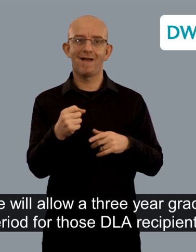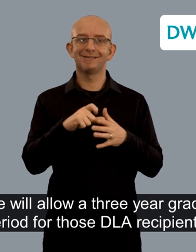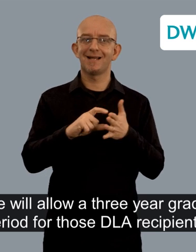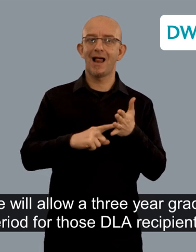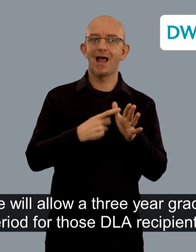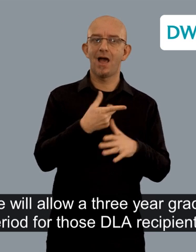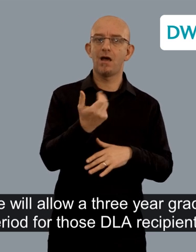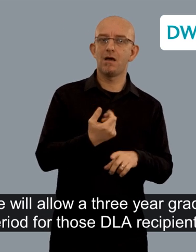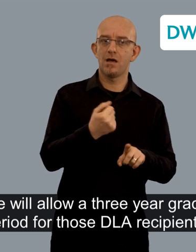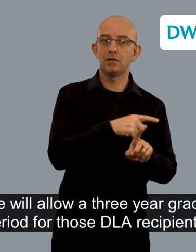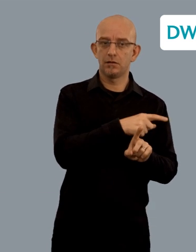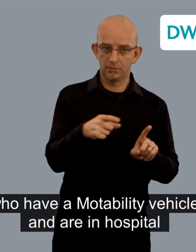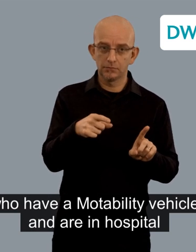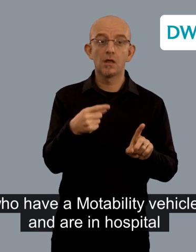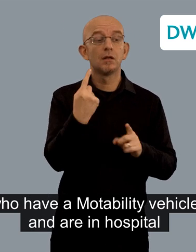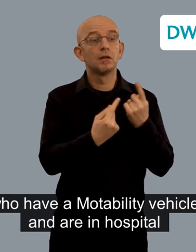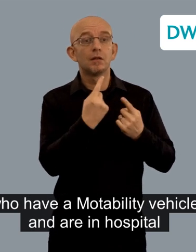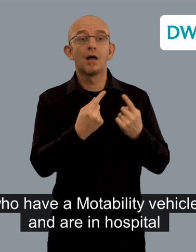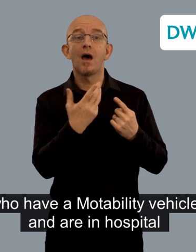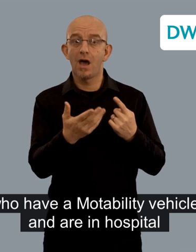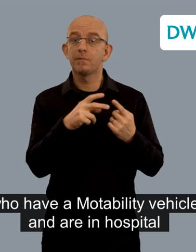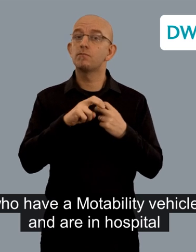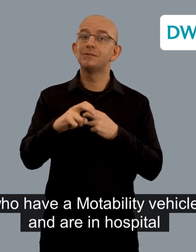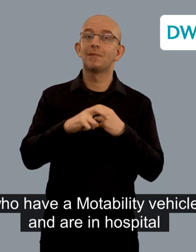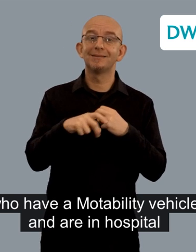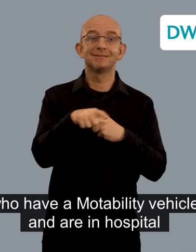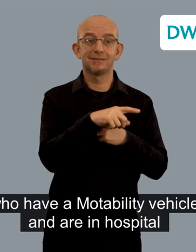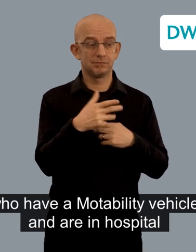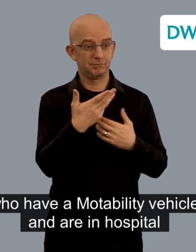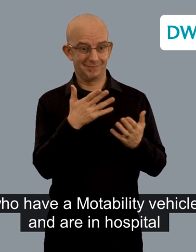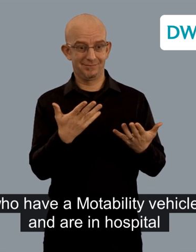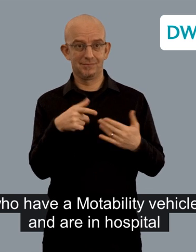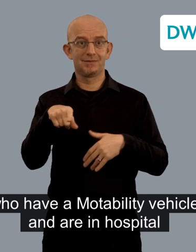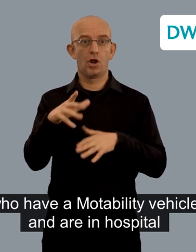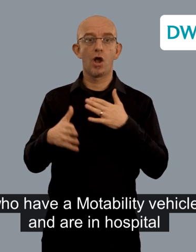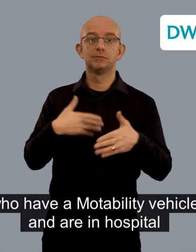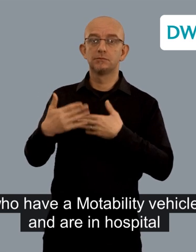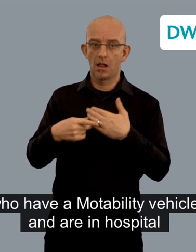motability vehicle and are in hospital when the new rules come in.